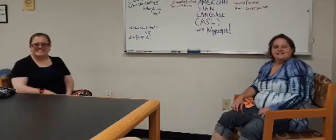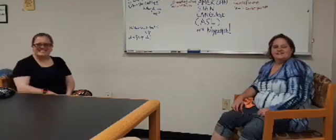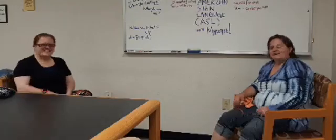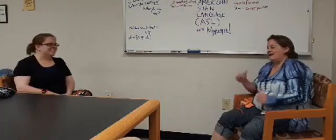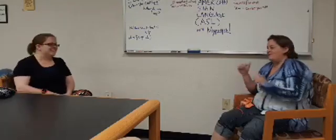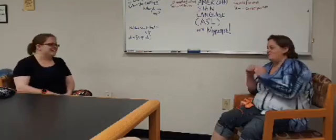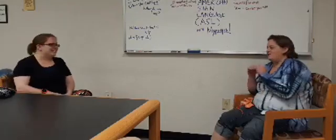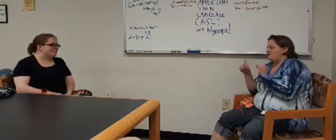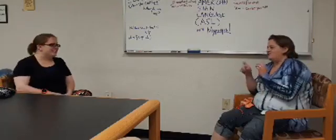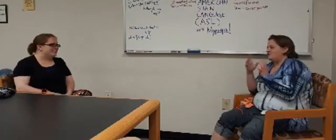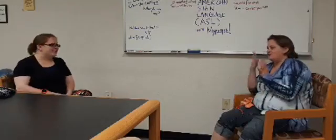Any more questions want to know?